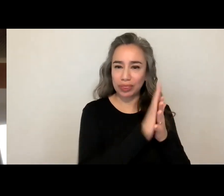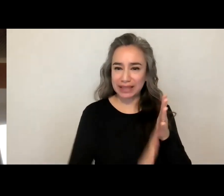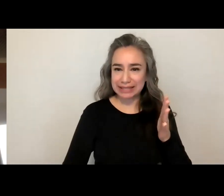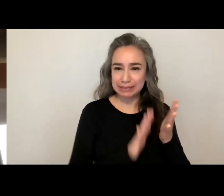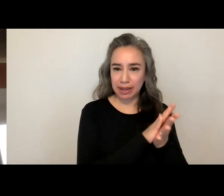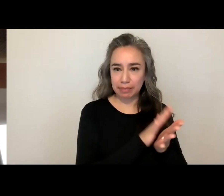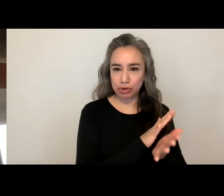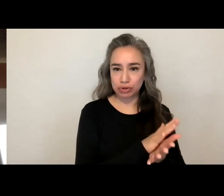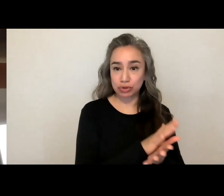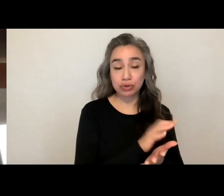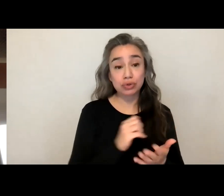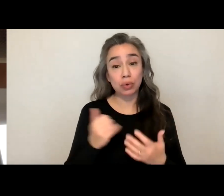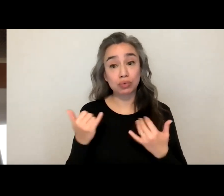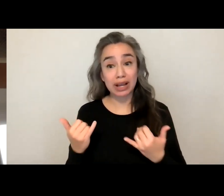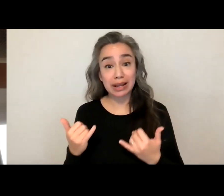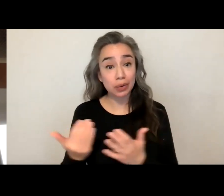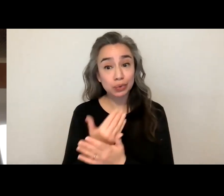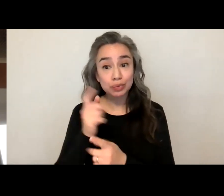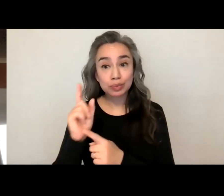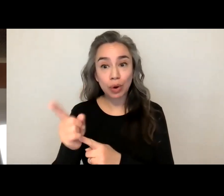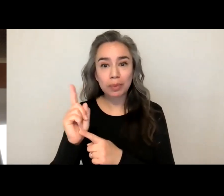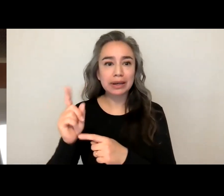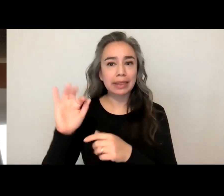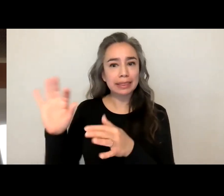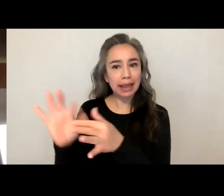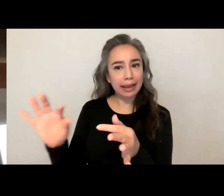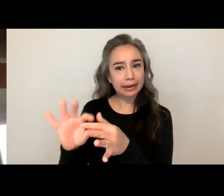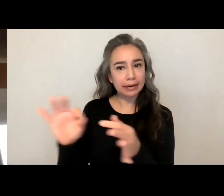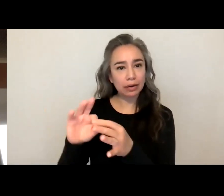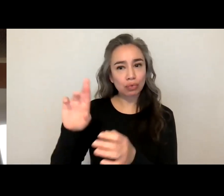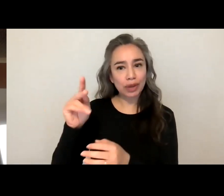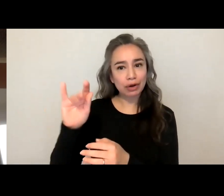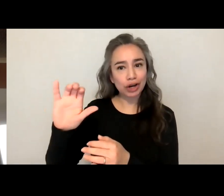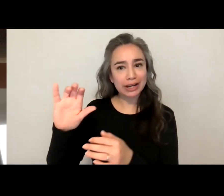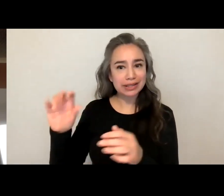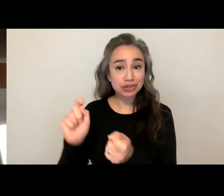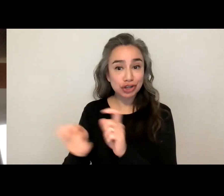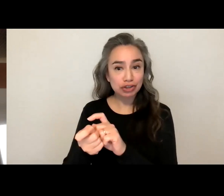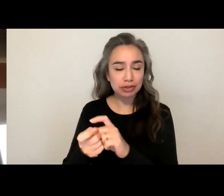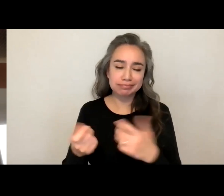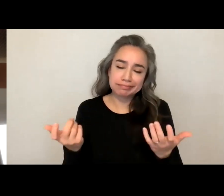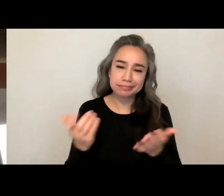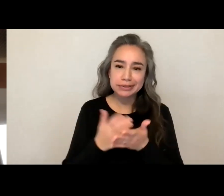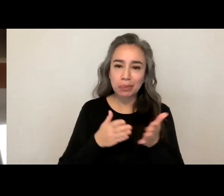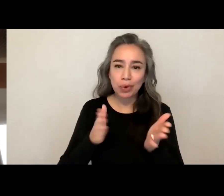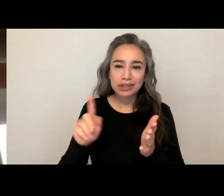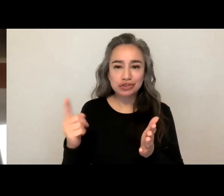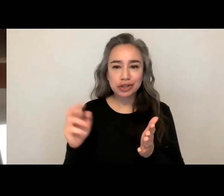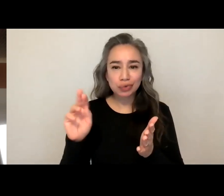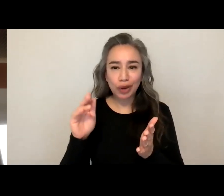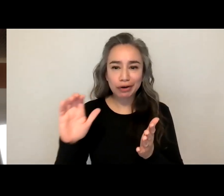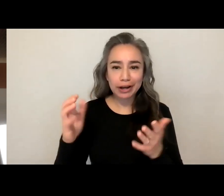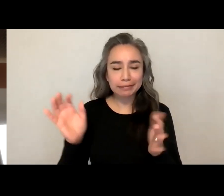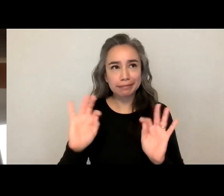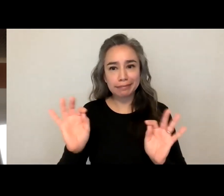new moment that we have where the rhetoric has changed. And in some cases, it is just the rhetoric. We have diversity statements and statements of